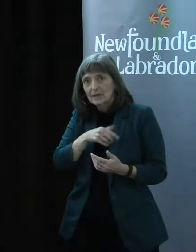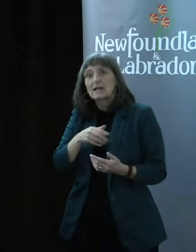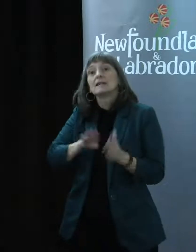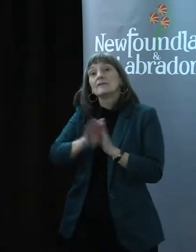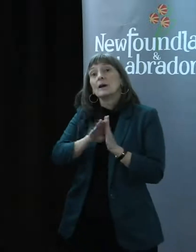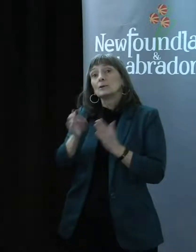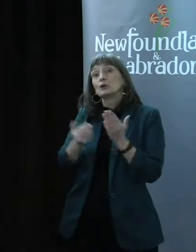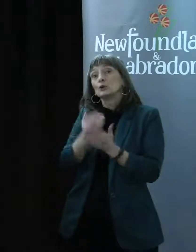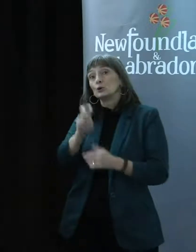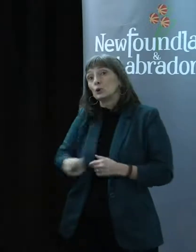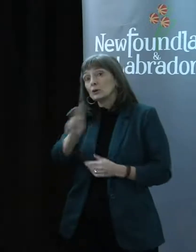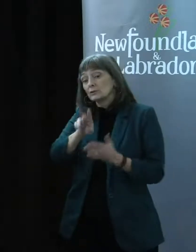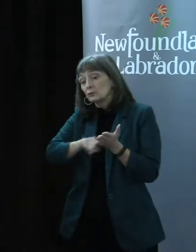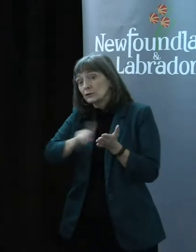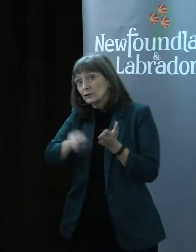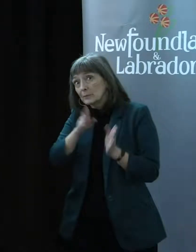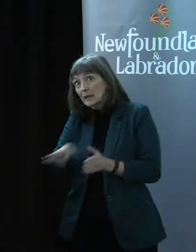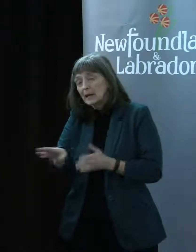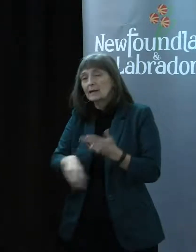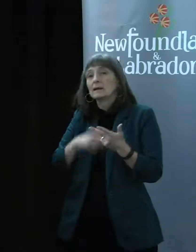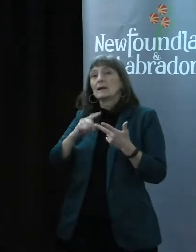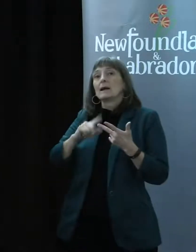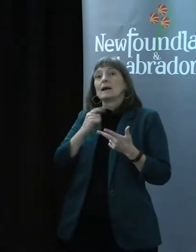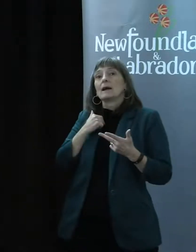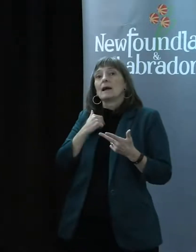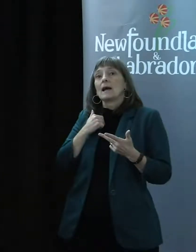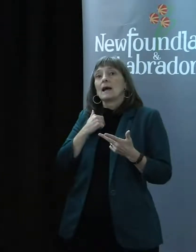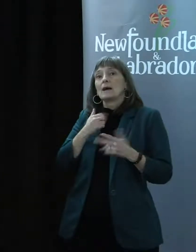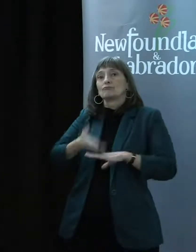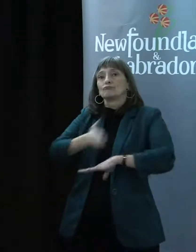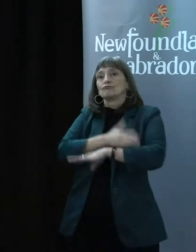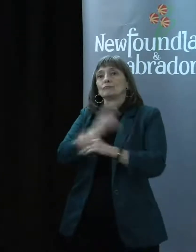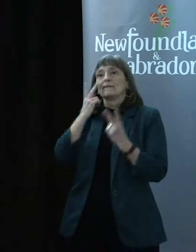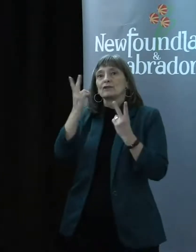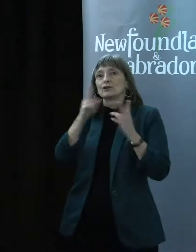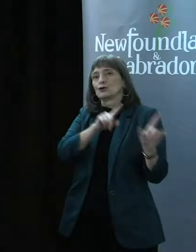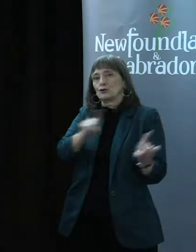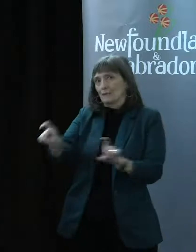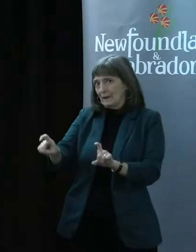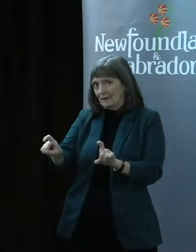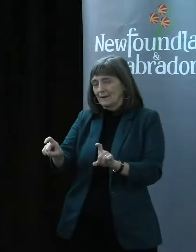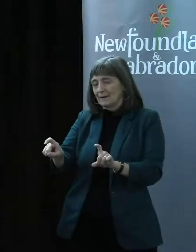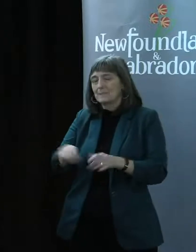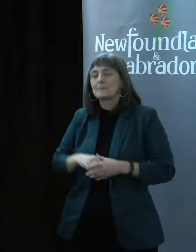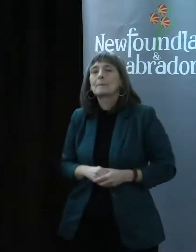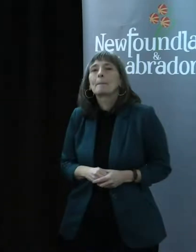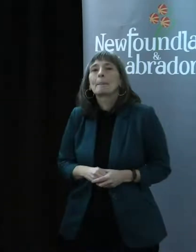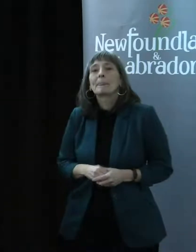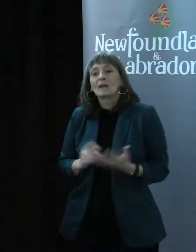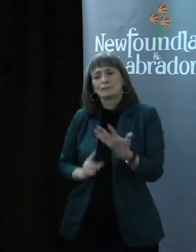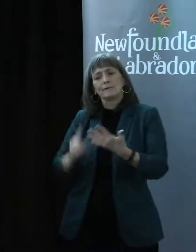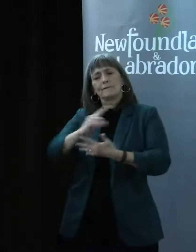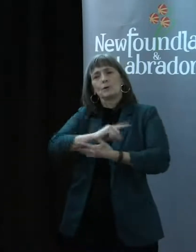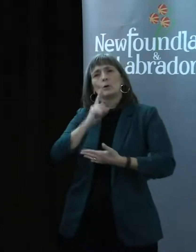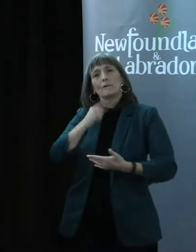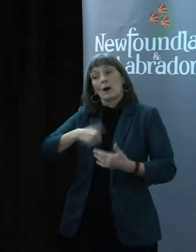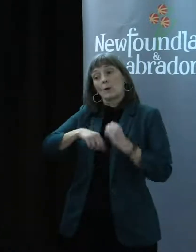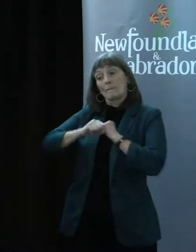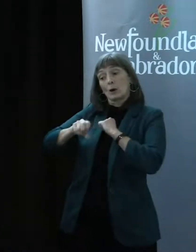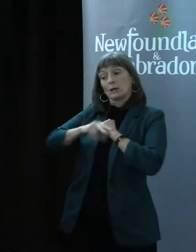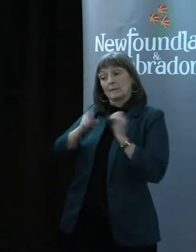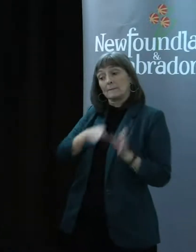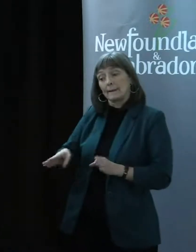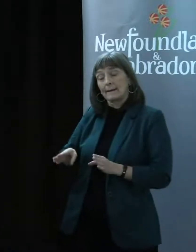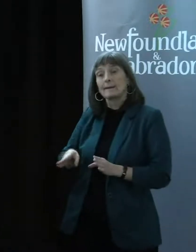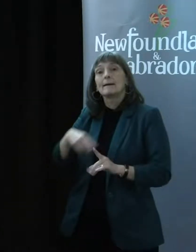new tourism research plan along with an enhanced visitor survey, completing a review of the province's marketing strategy